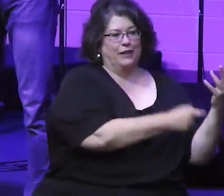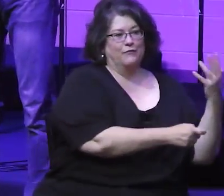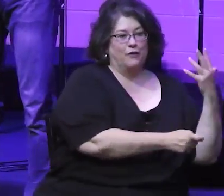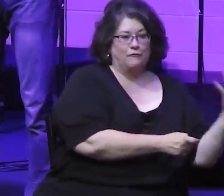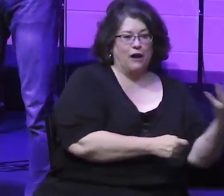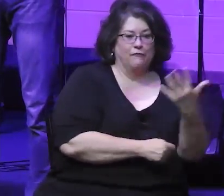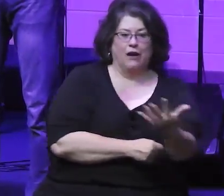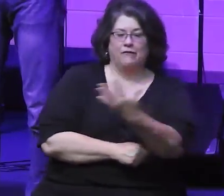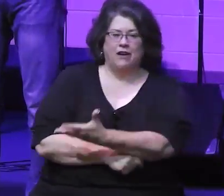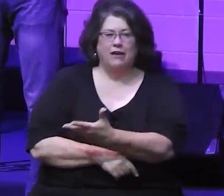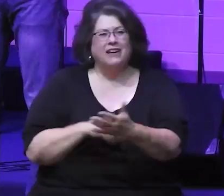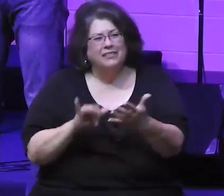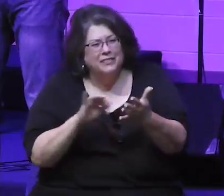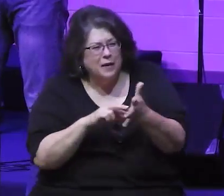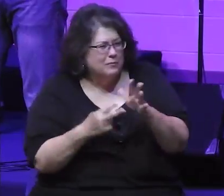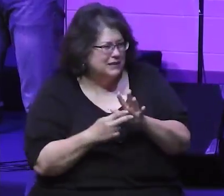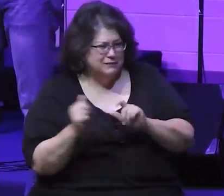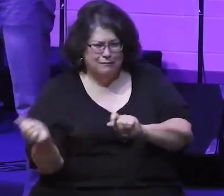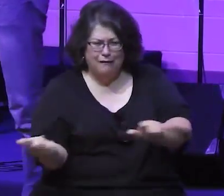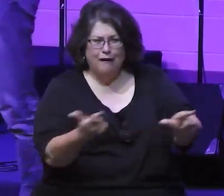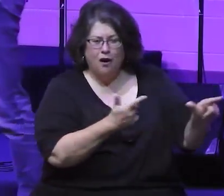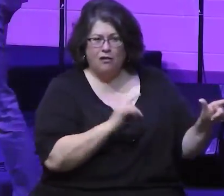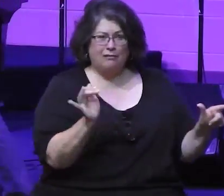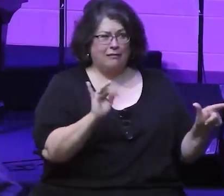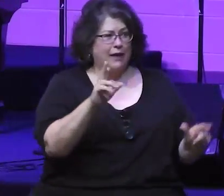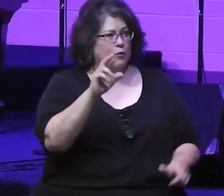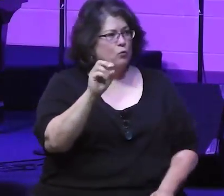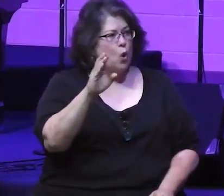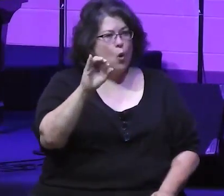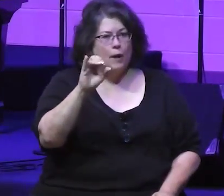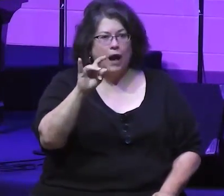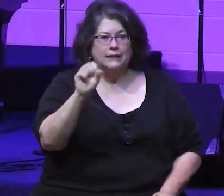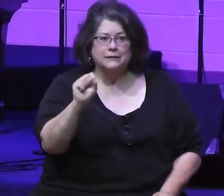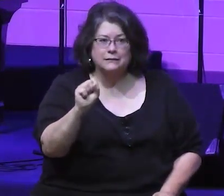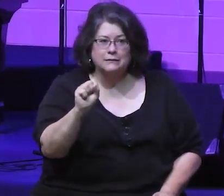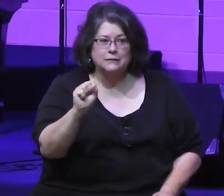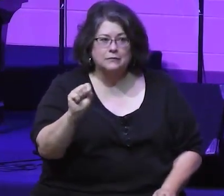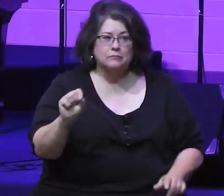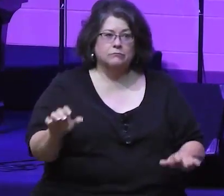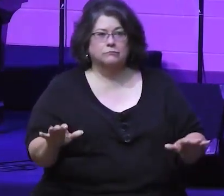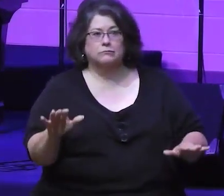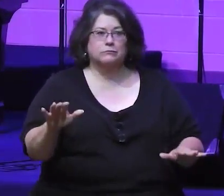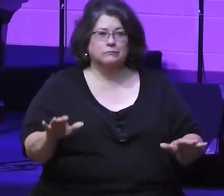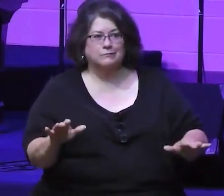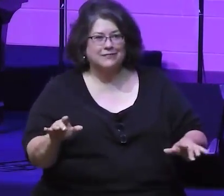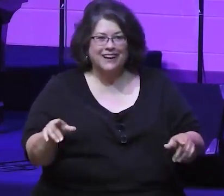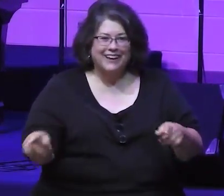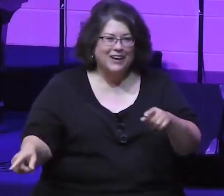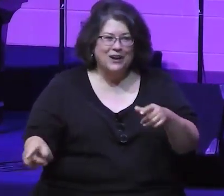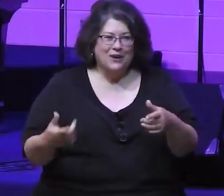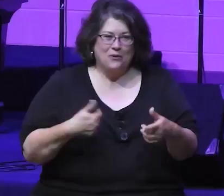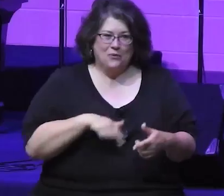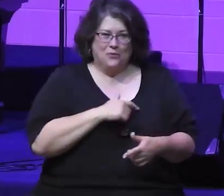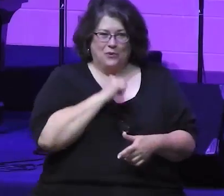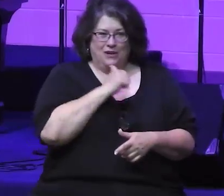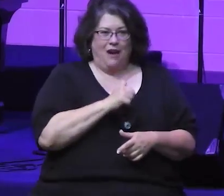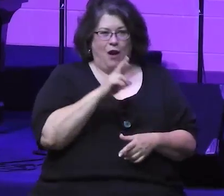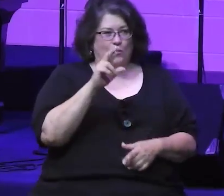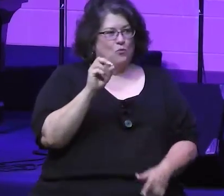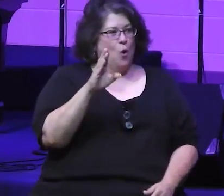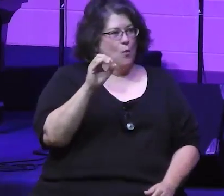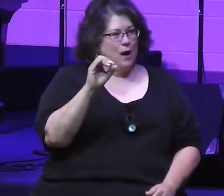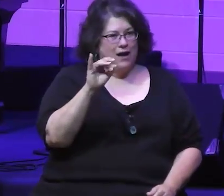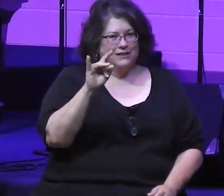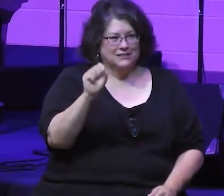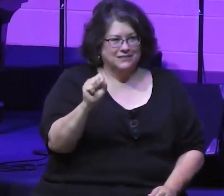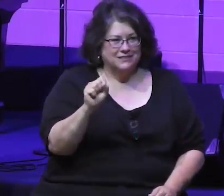robots and automatons, and that is horribly uninteresting to any of us, I would suspect. So his investment is not equal, but it does have equity in